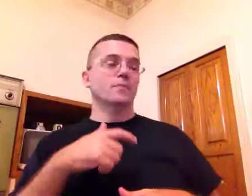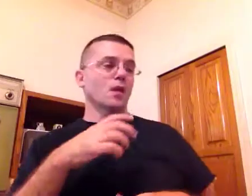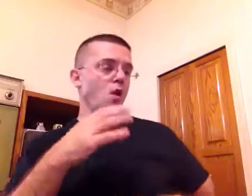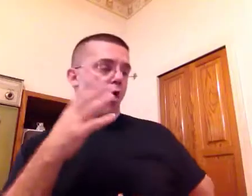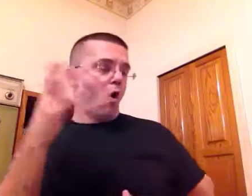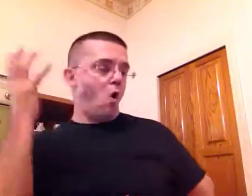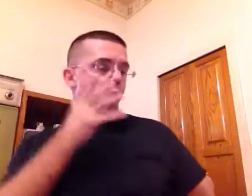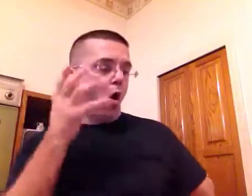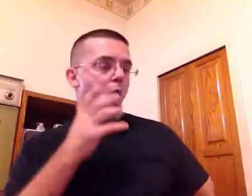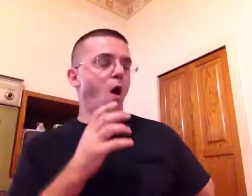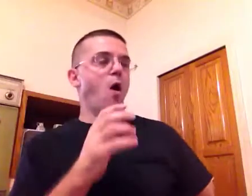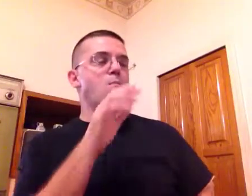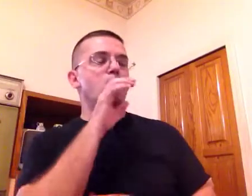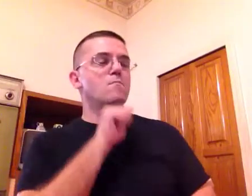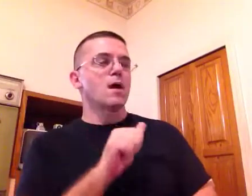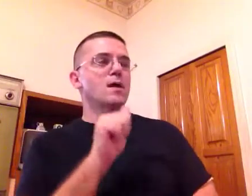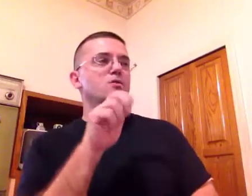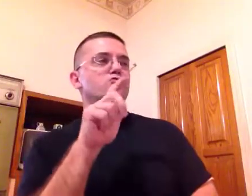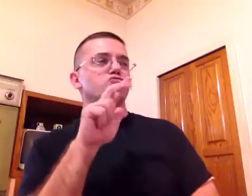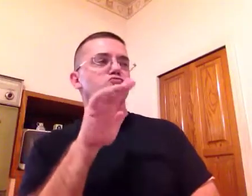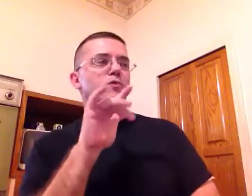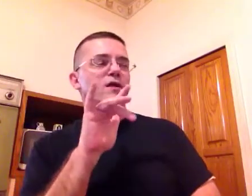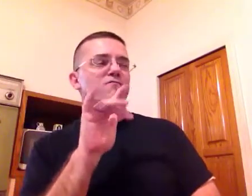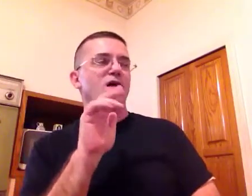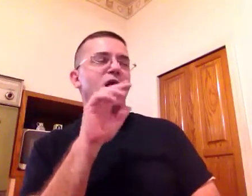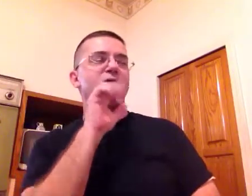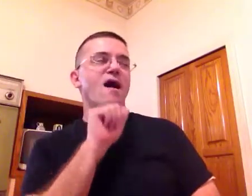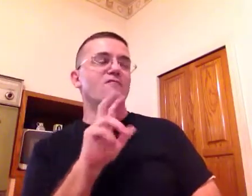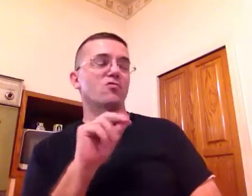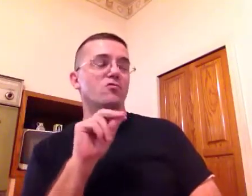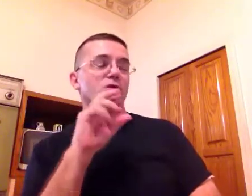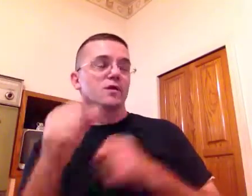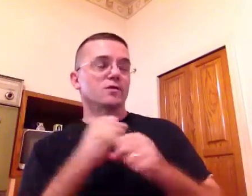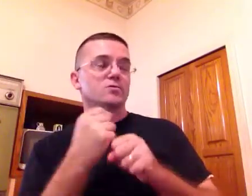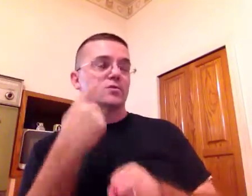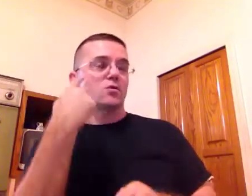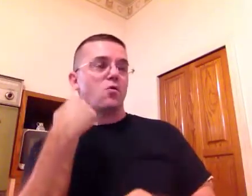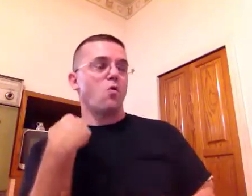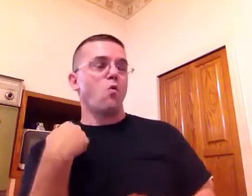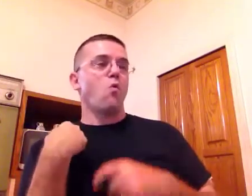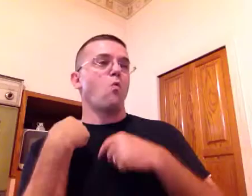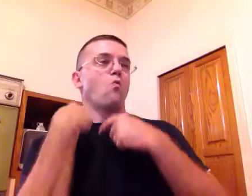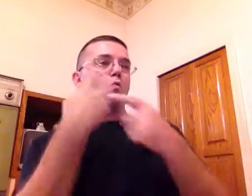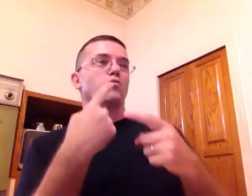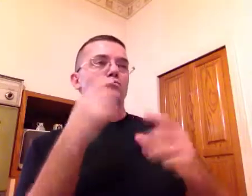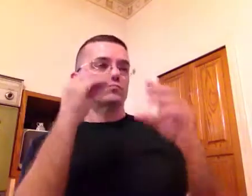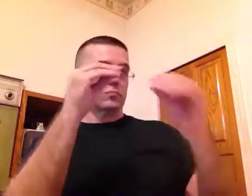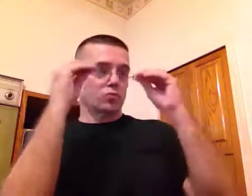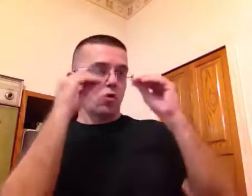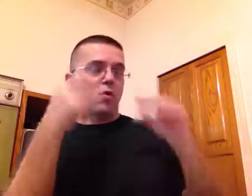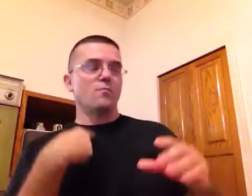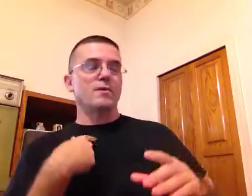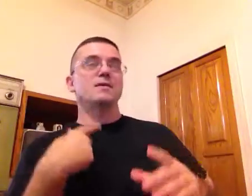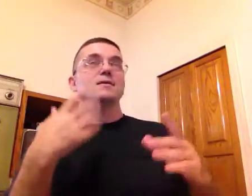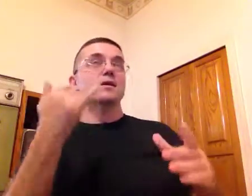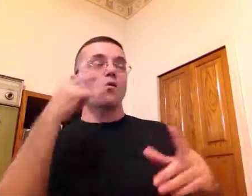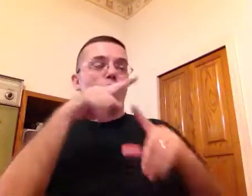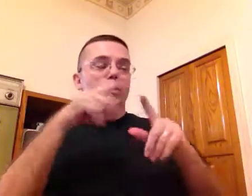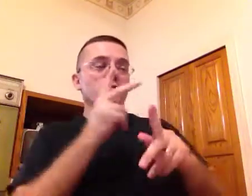guy, 25, 30 years ago, taught me that when you're doing mortgages, when you're the lender or you're buying notes,